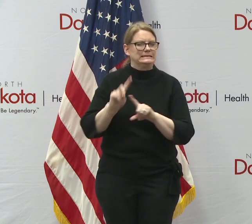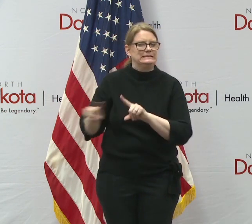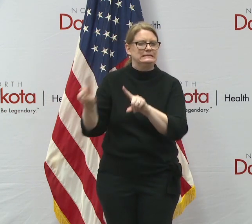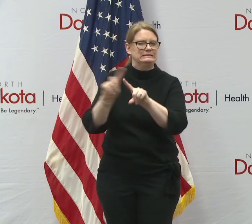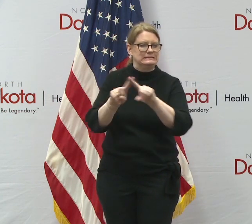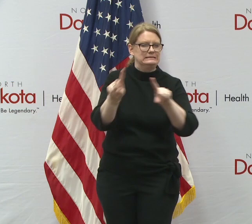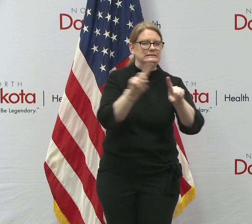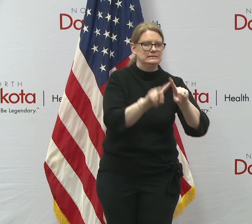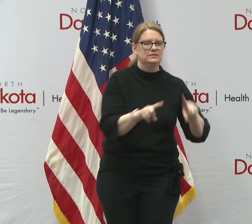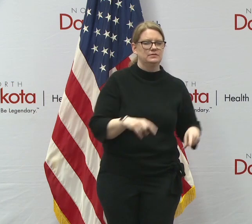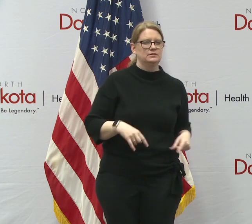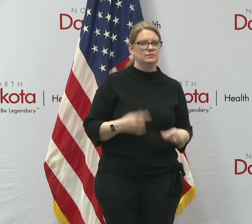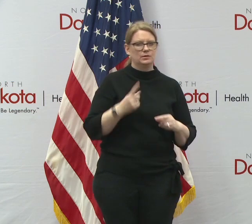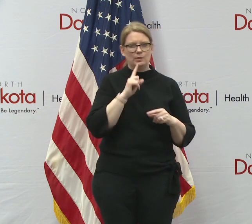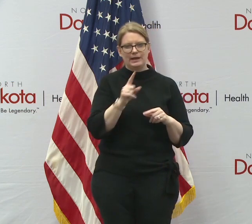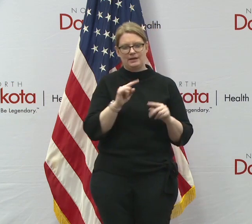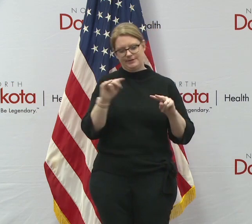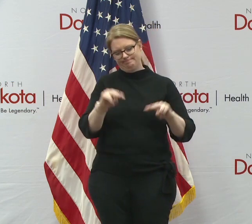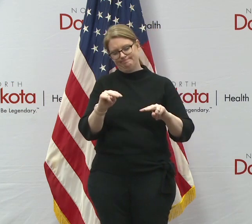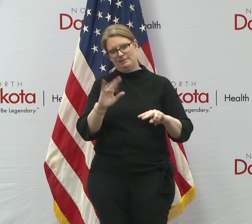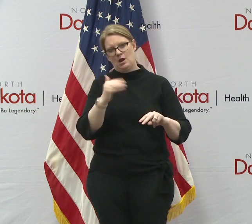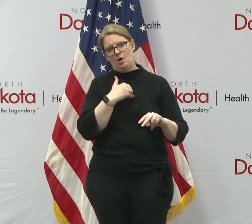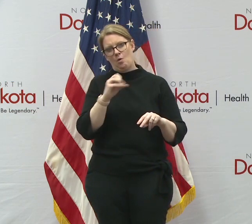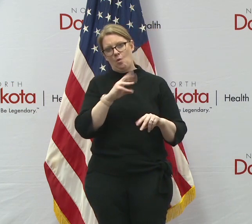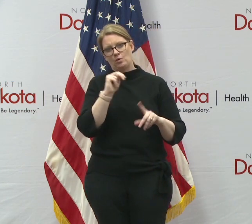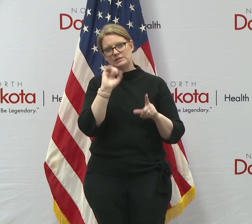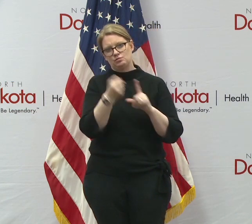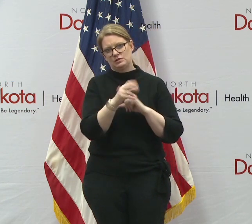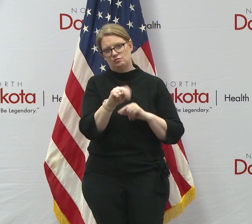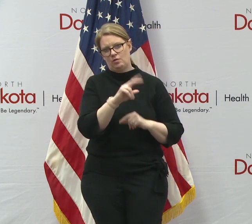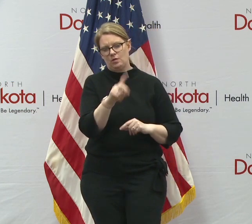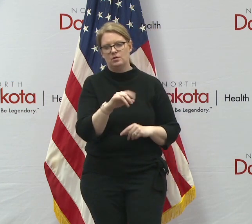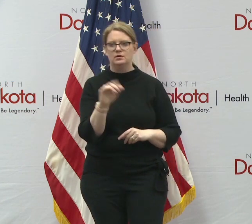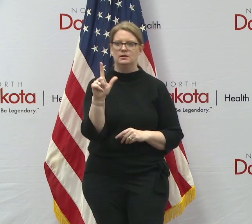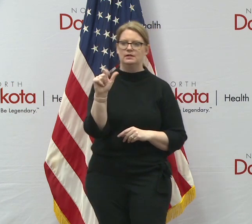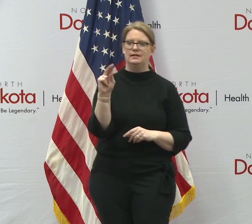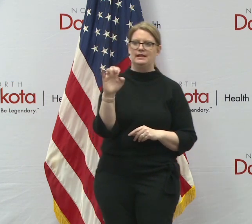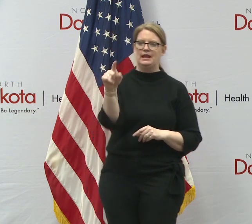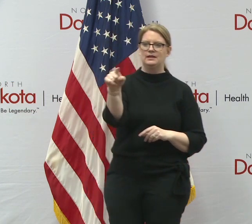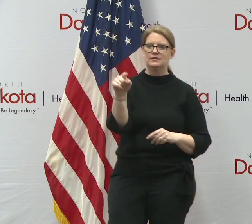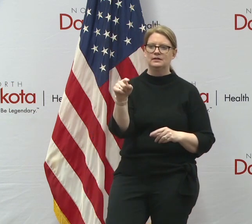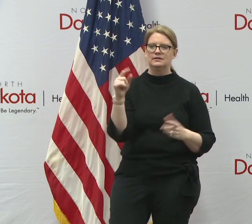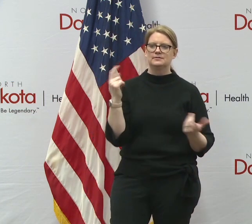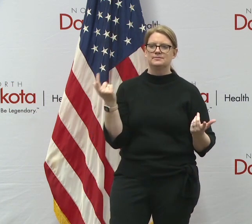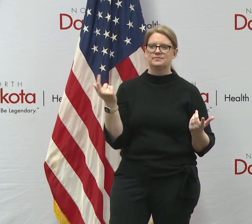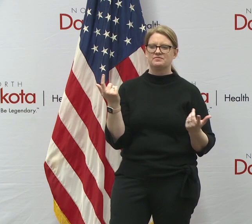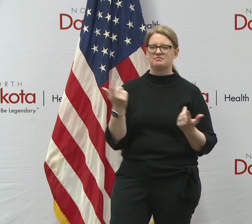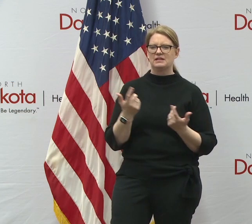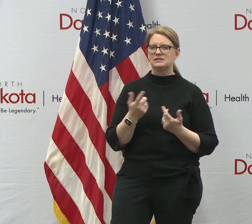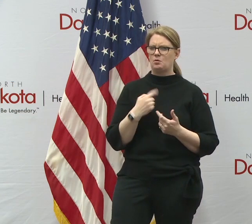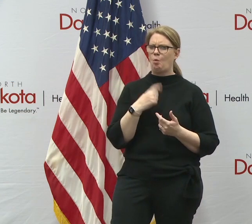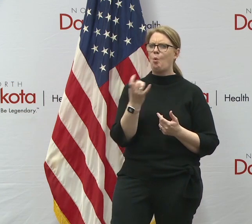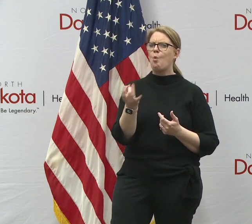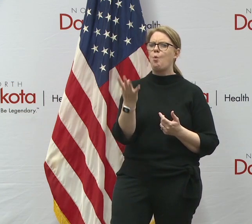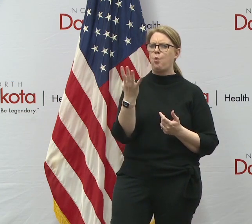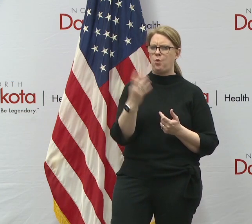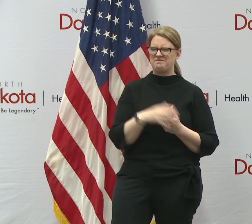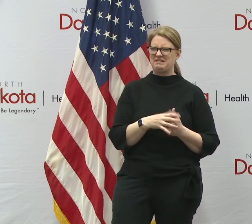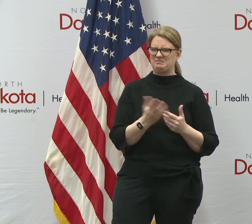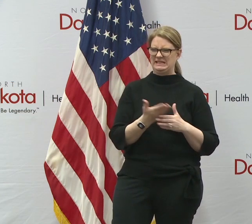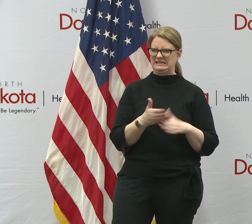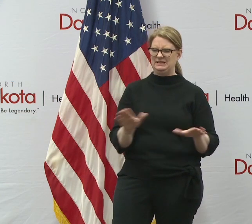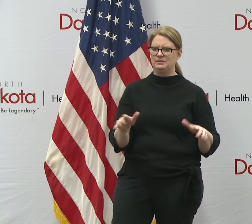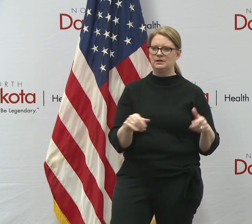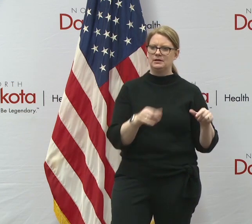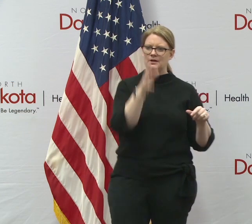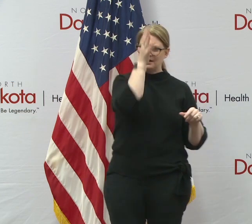own situation in North Dakota. Lane? This one's kind of a doozy, so I'm going to break it up into two parts for you. A